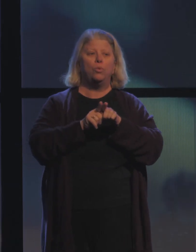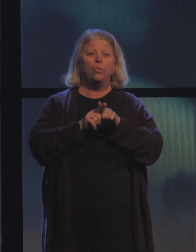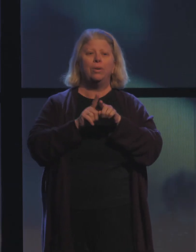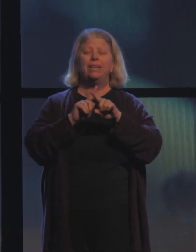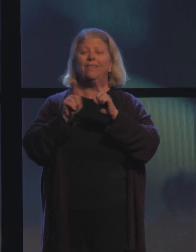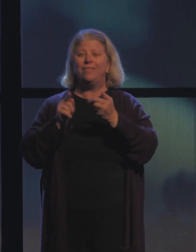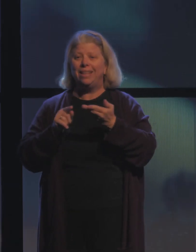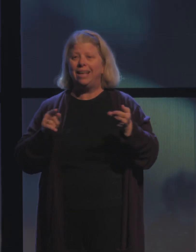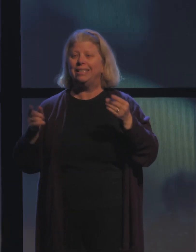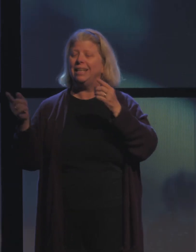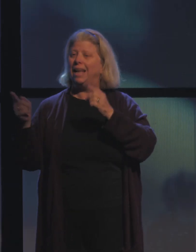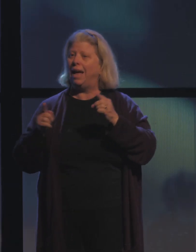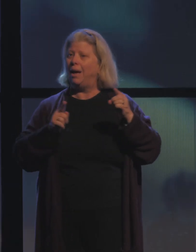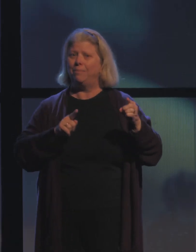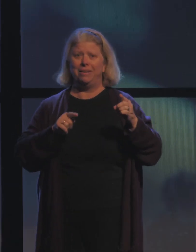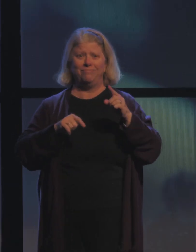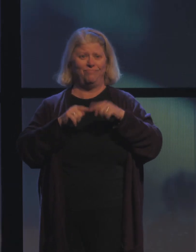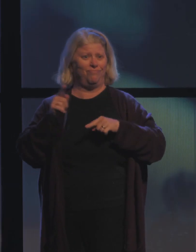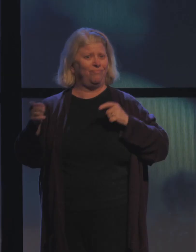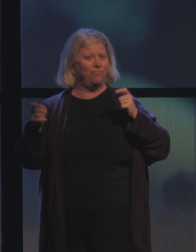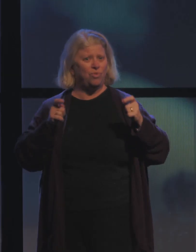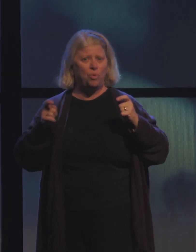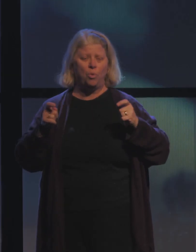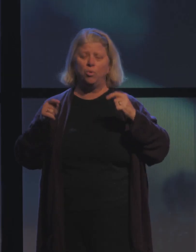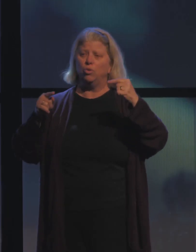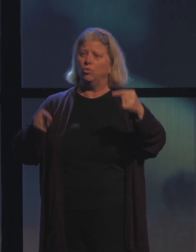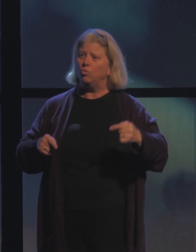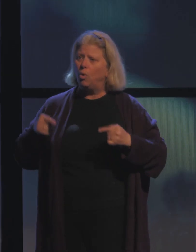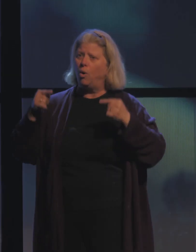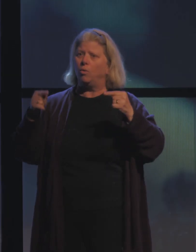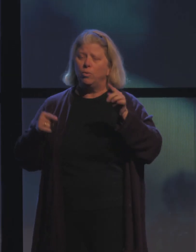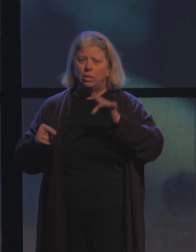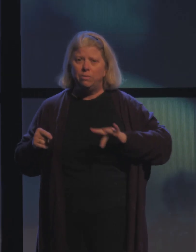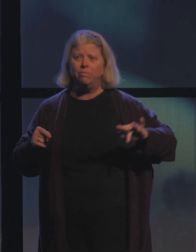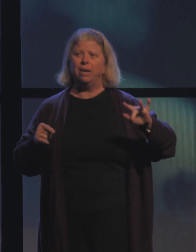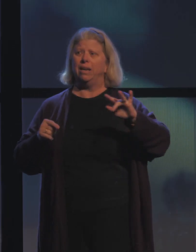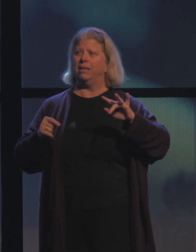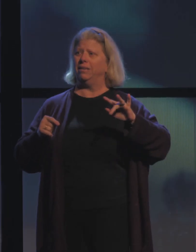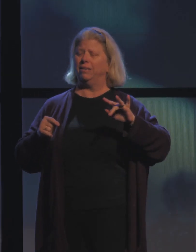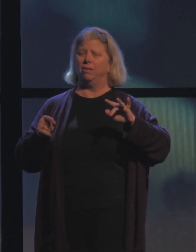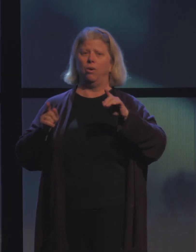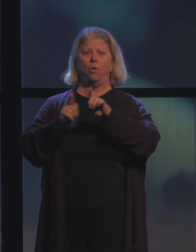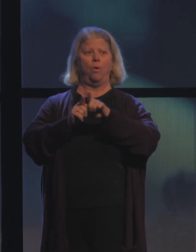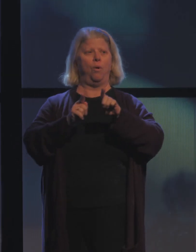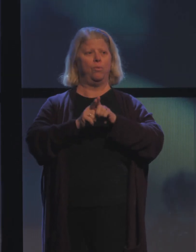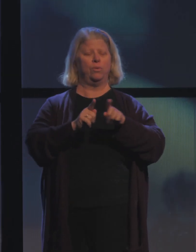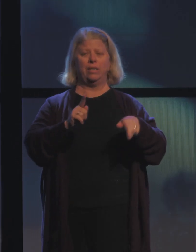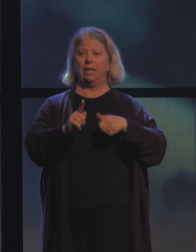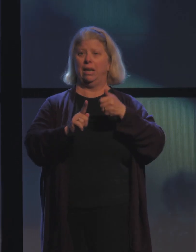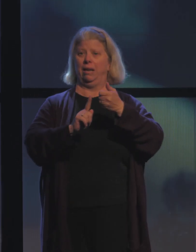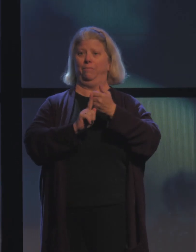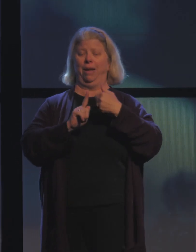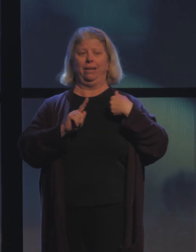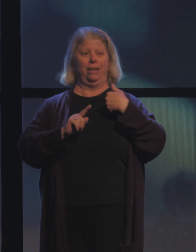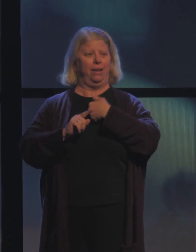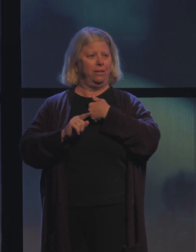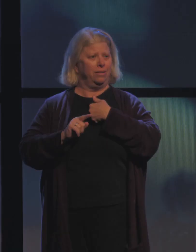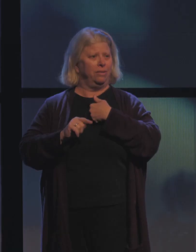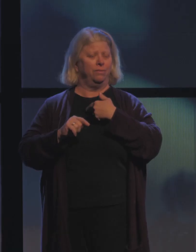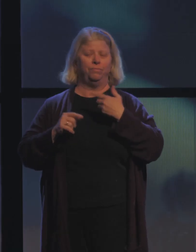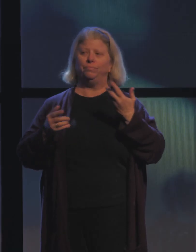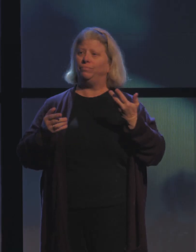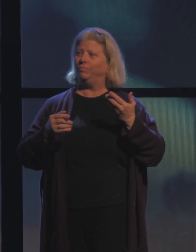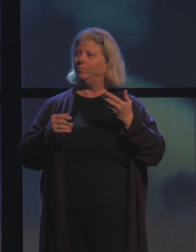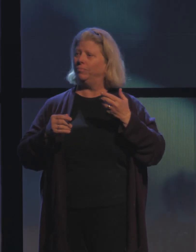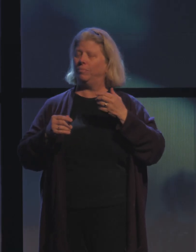this stuff that was completely out of control, this struggle, this space that was also impacting us. And